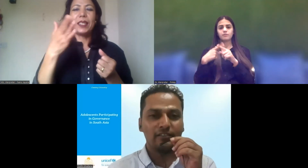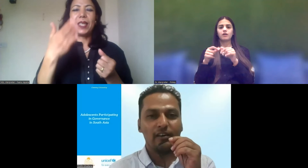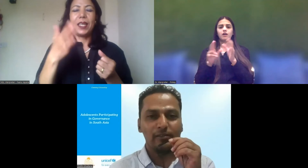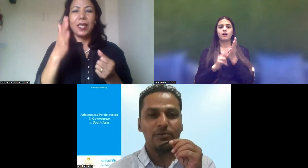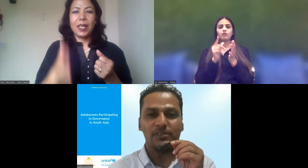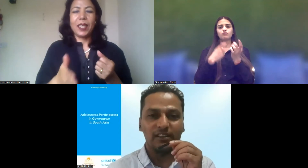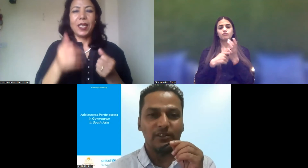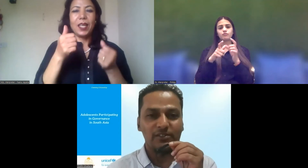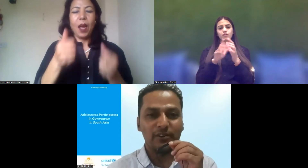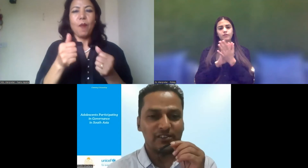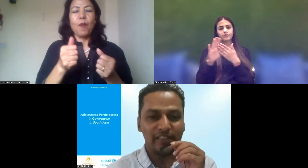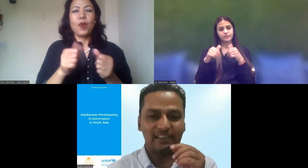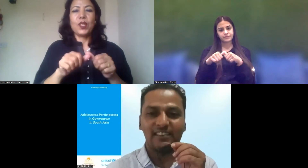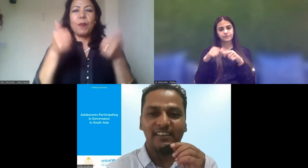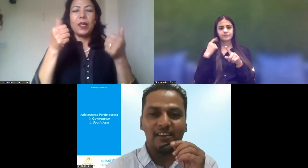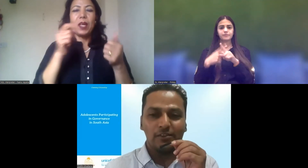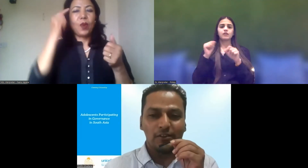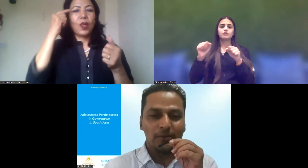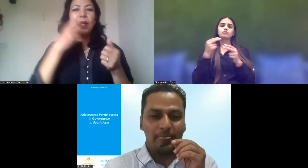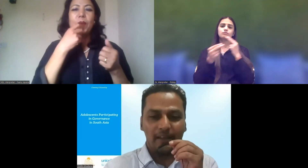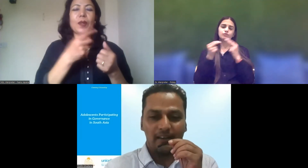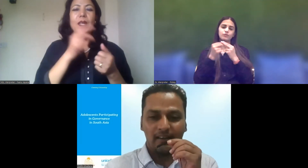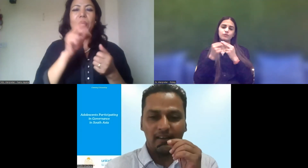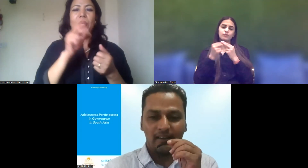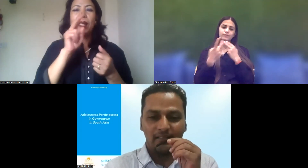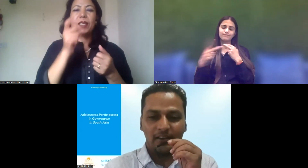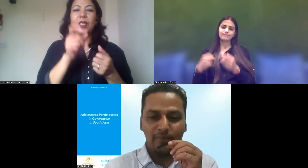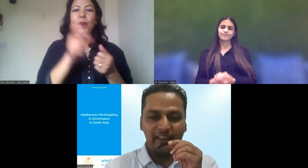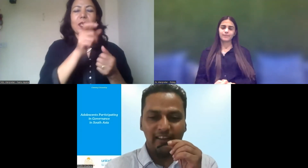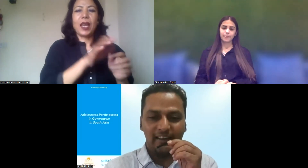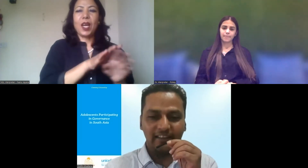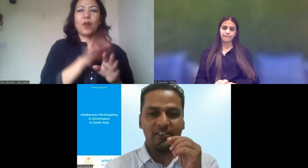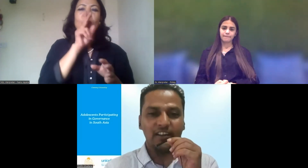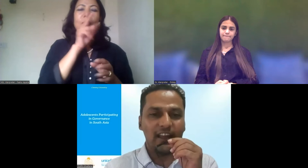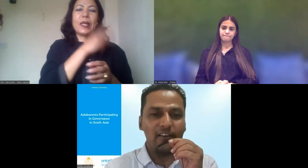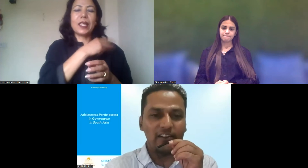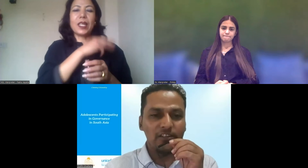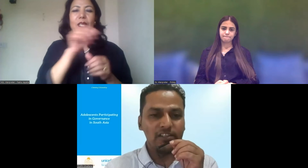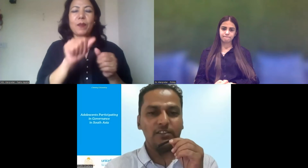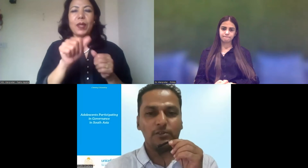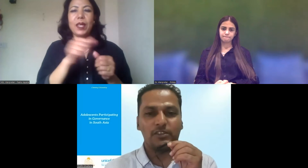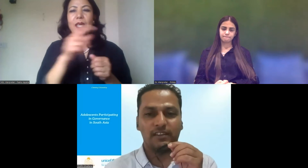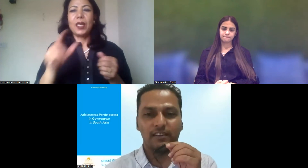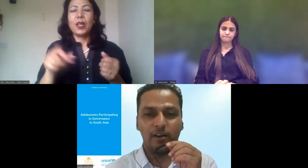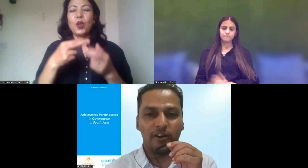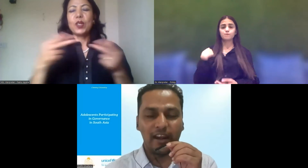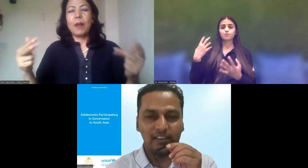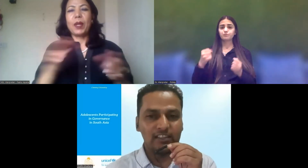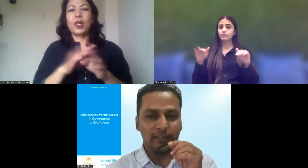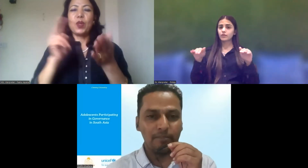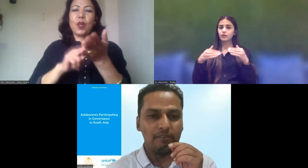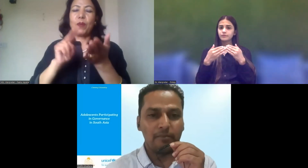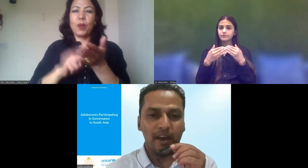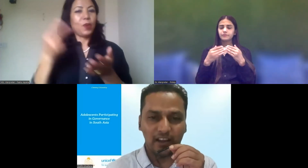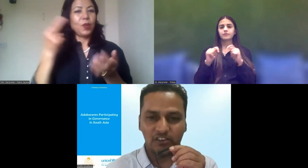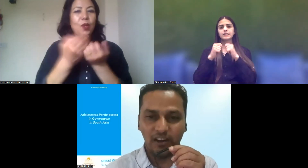adding on all those stories on that. So not being later, I'd like to introduce our another